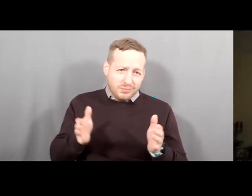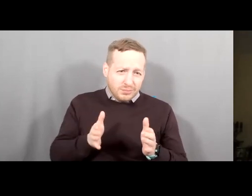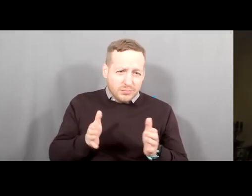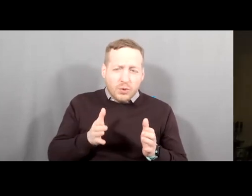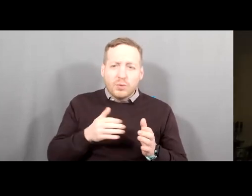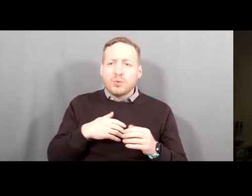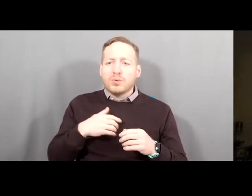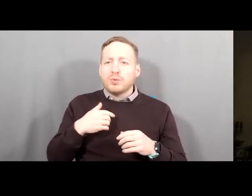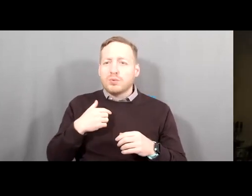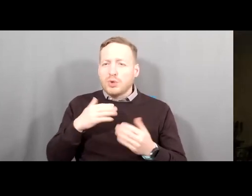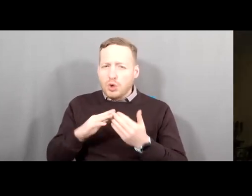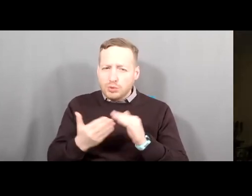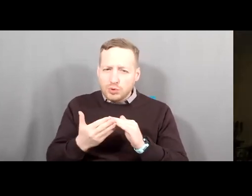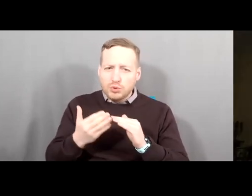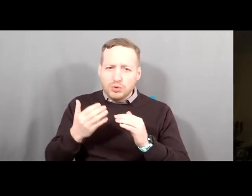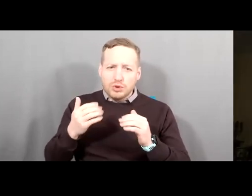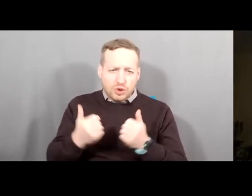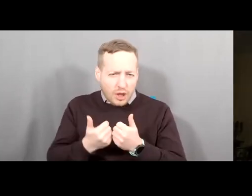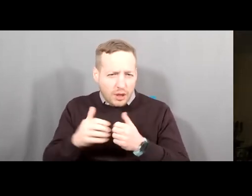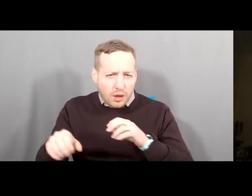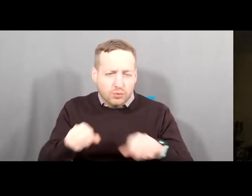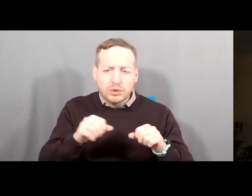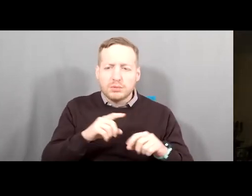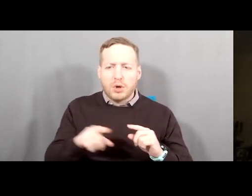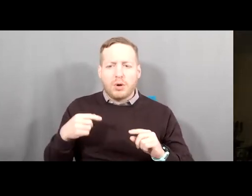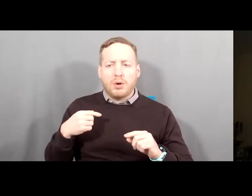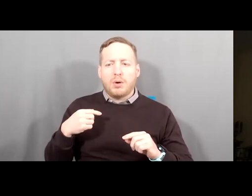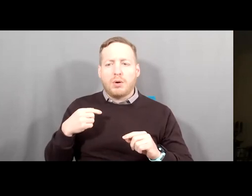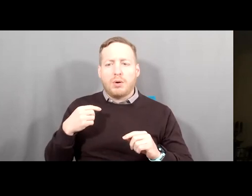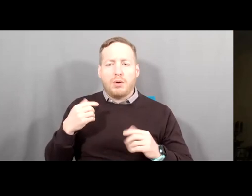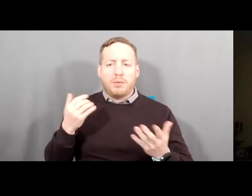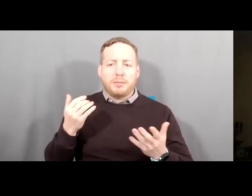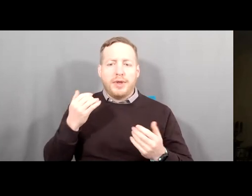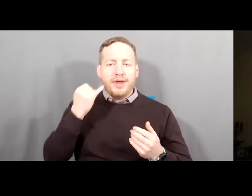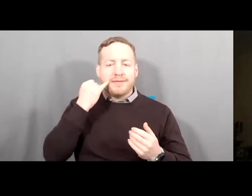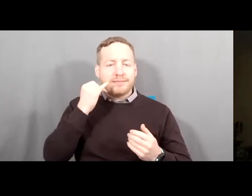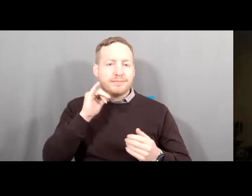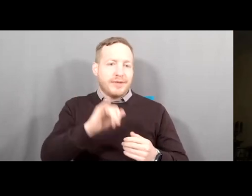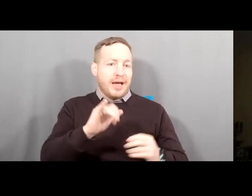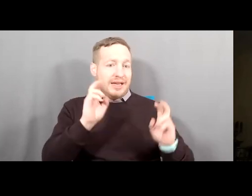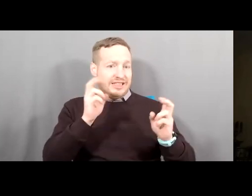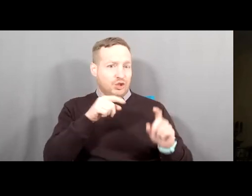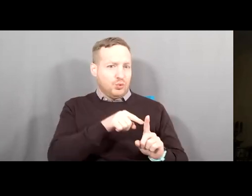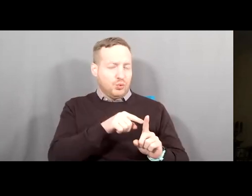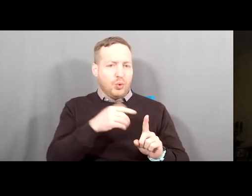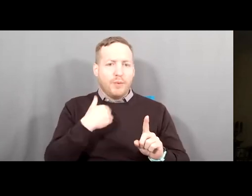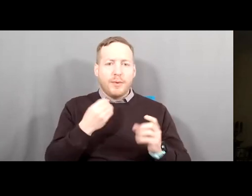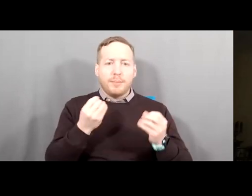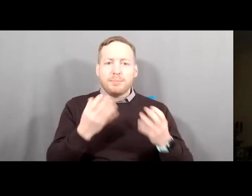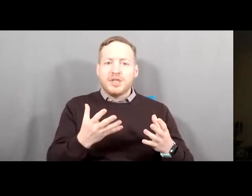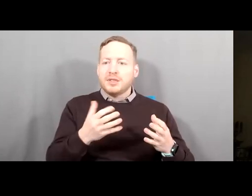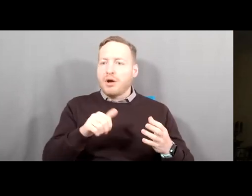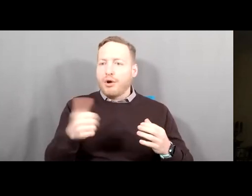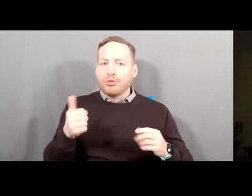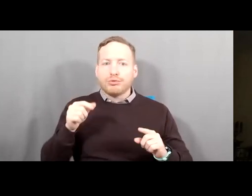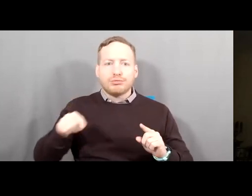Rhode Island, the Rhode Island Commission is very small, and the community, we're challenged about outreach to the